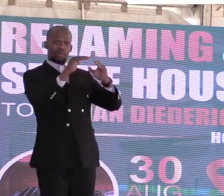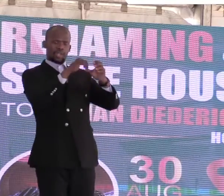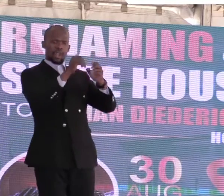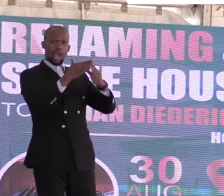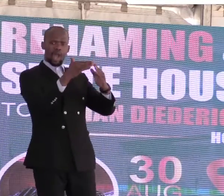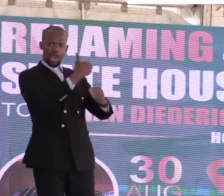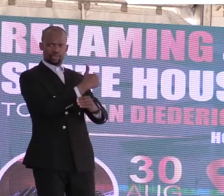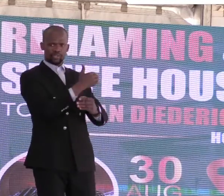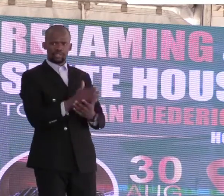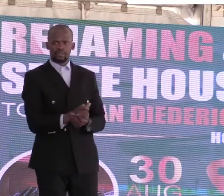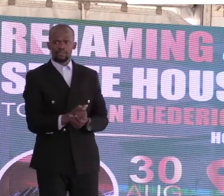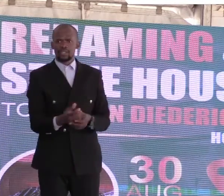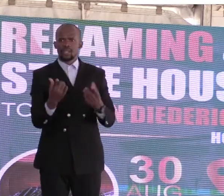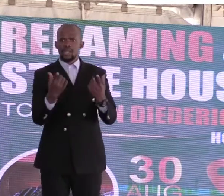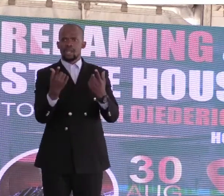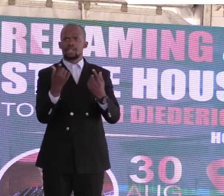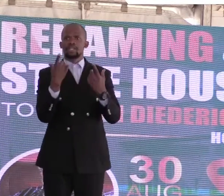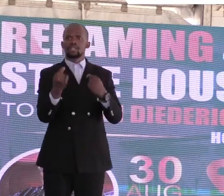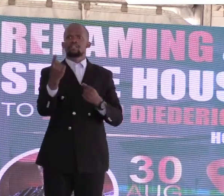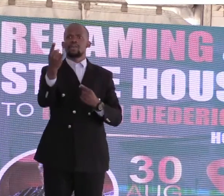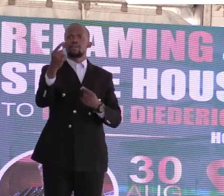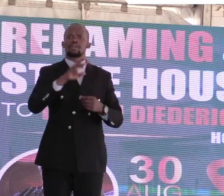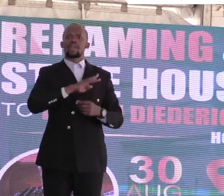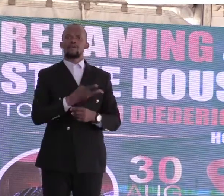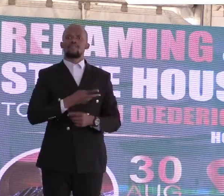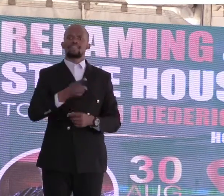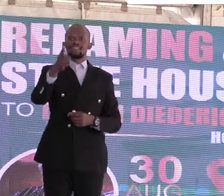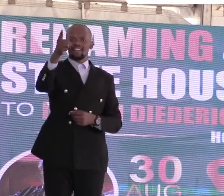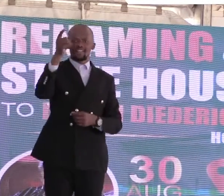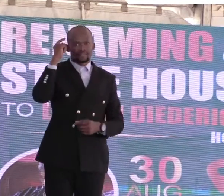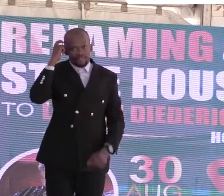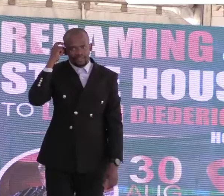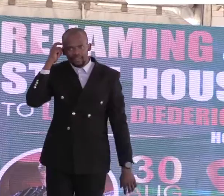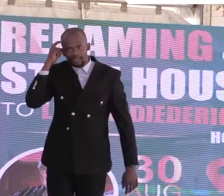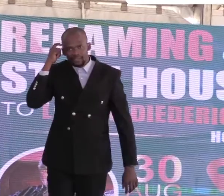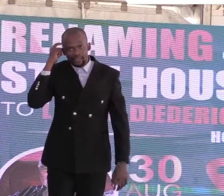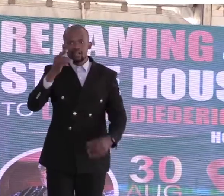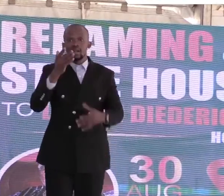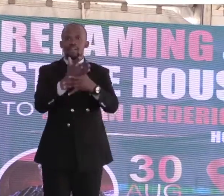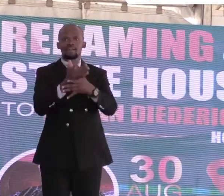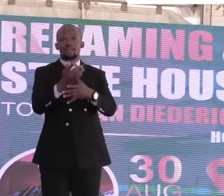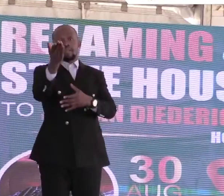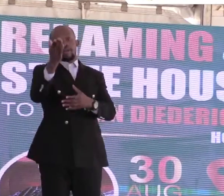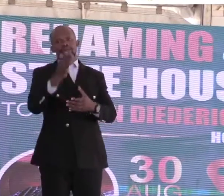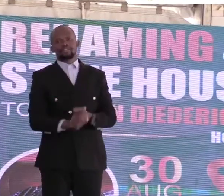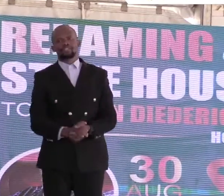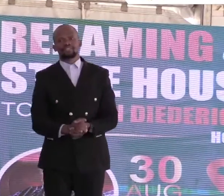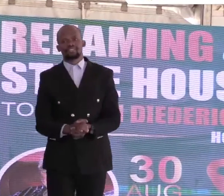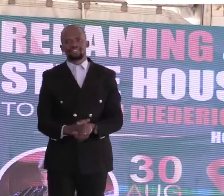done by that young lady. Can she stand up? She's working in the office of the Premier.